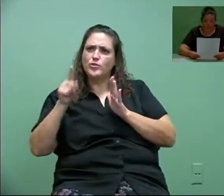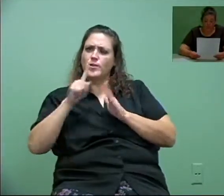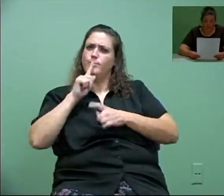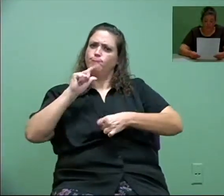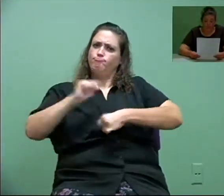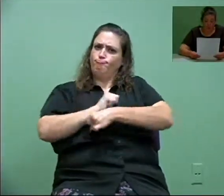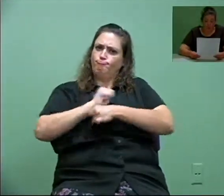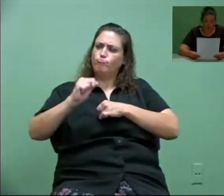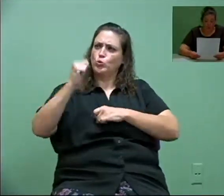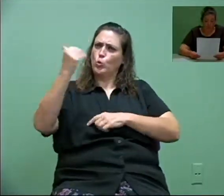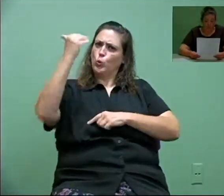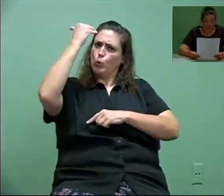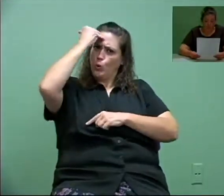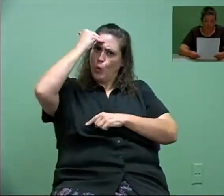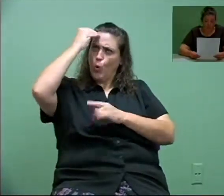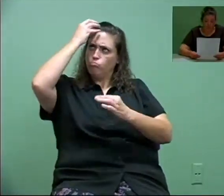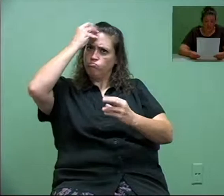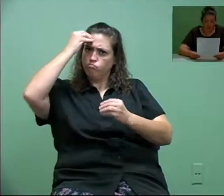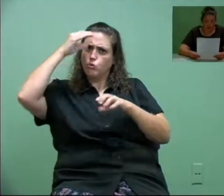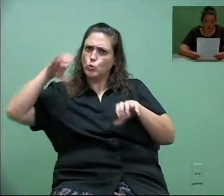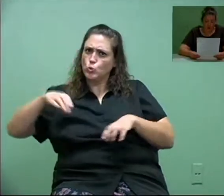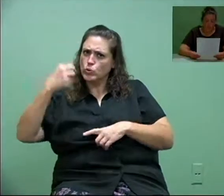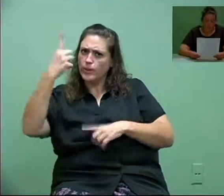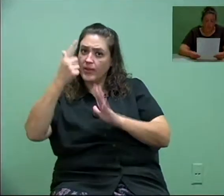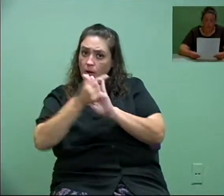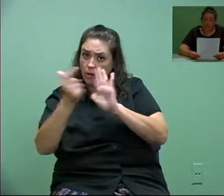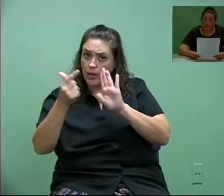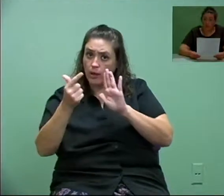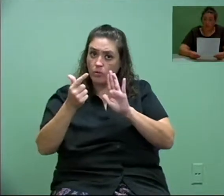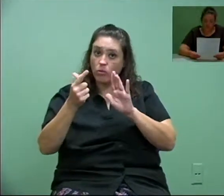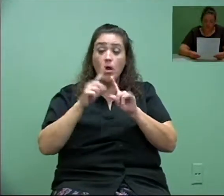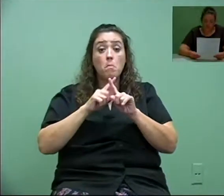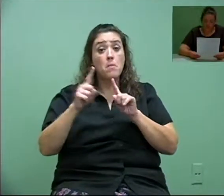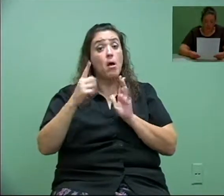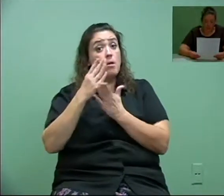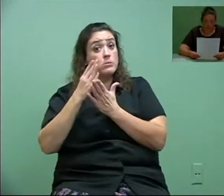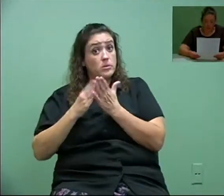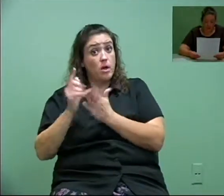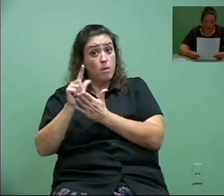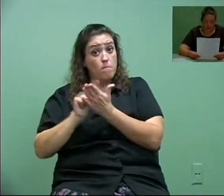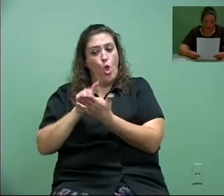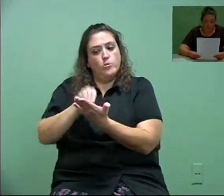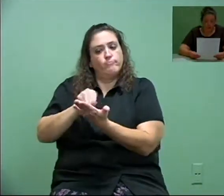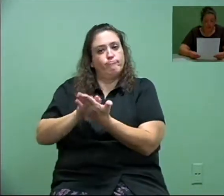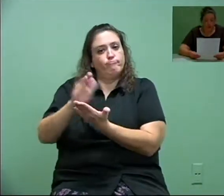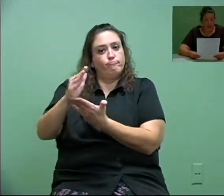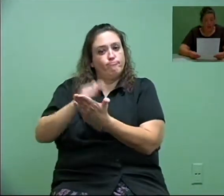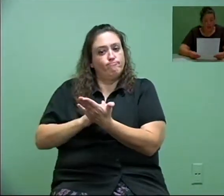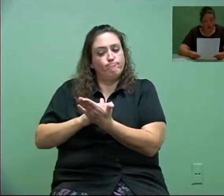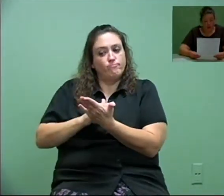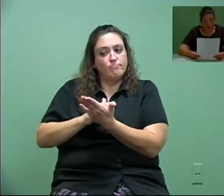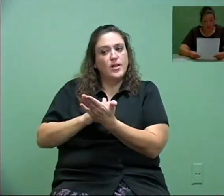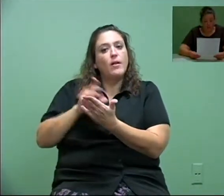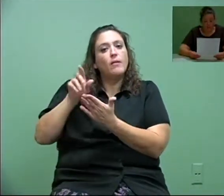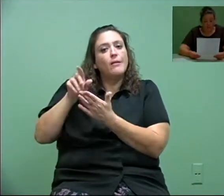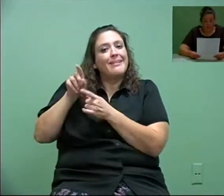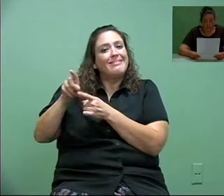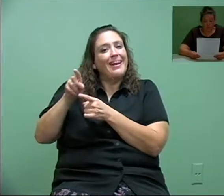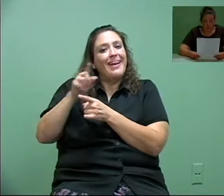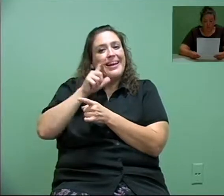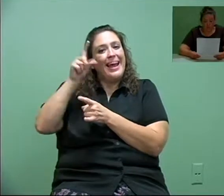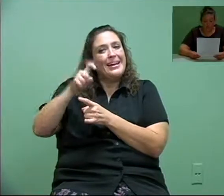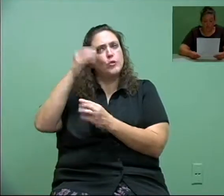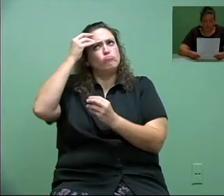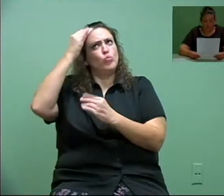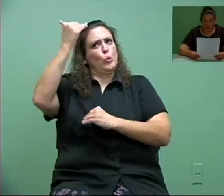acted recklessly, with criminal negligence, or with some other specified mental state. Later, I will